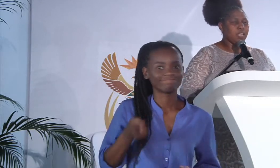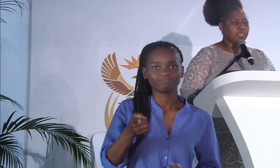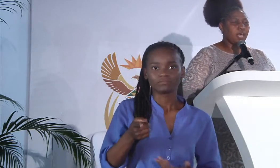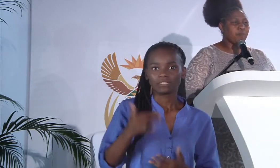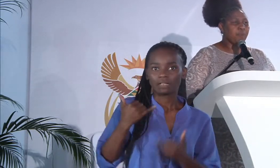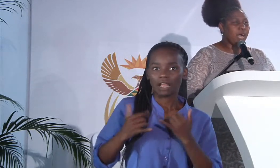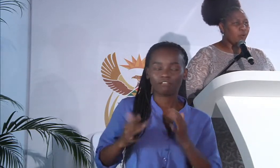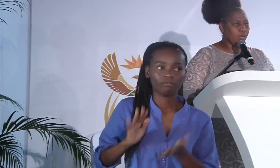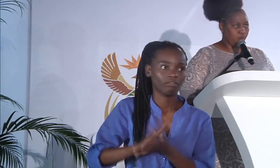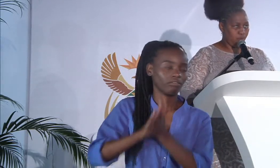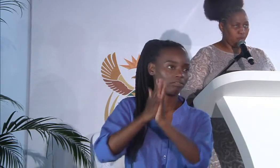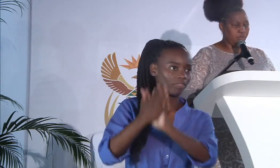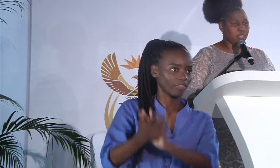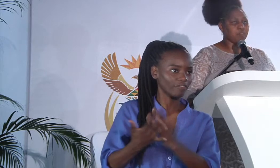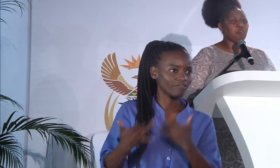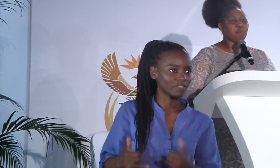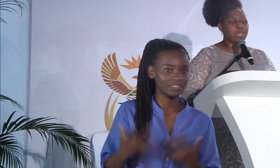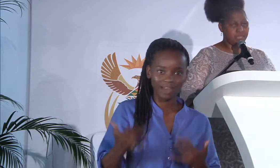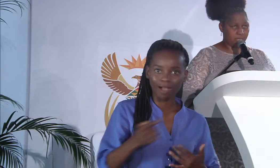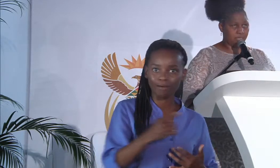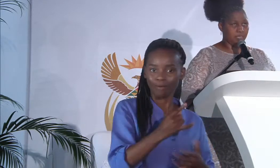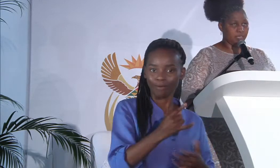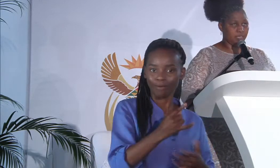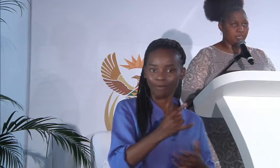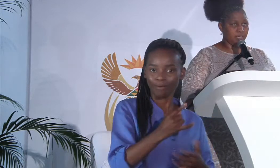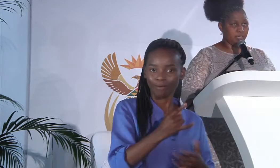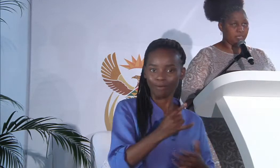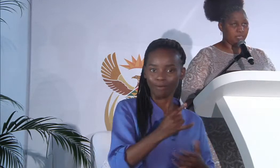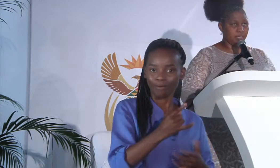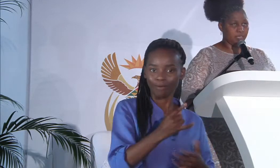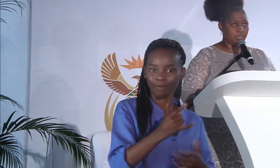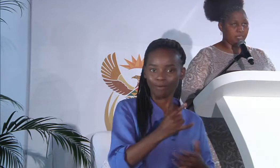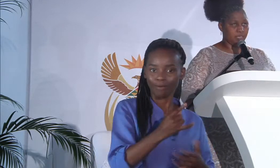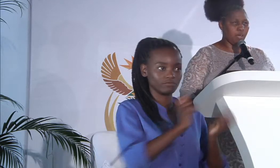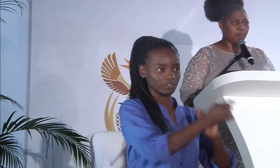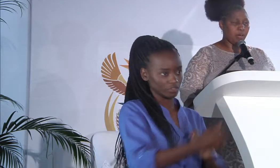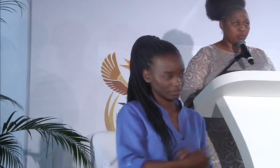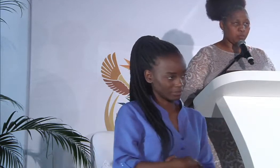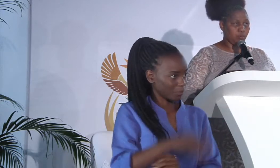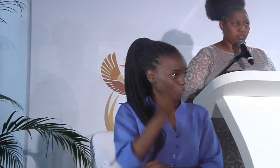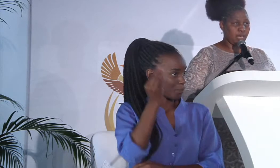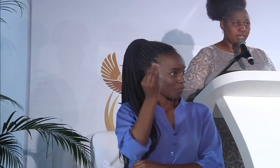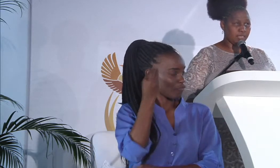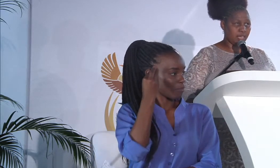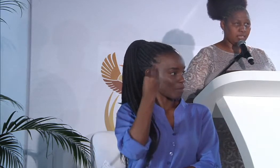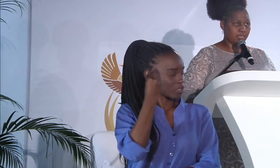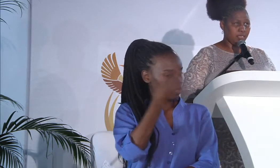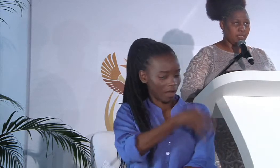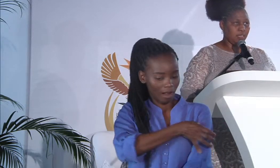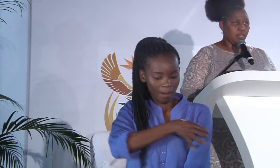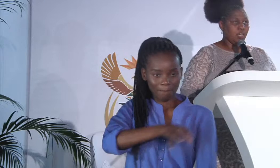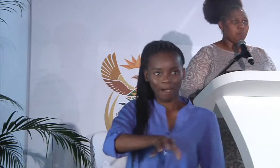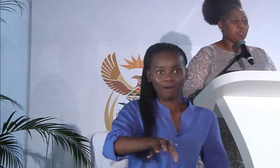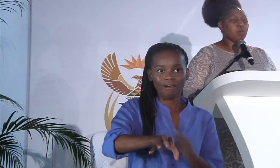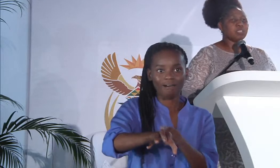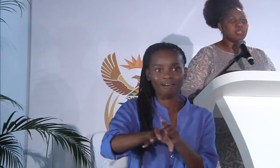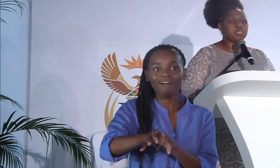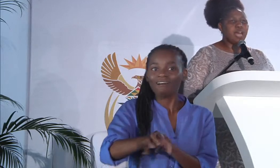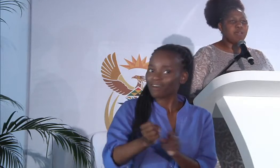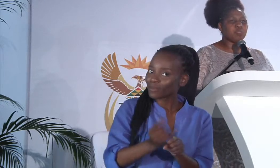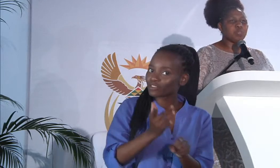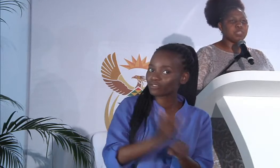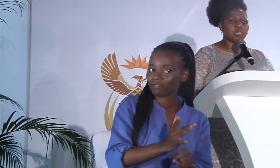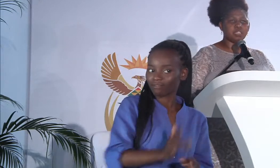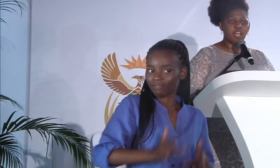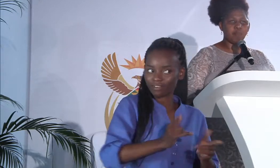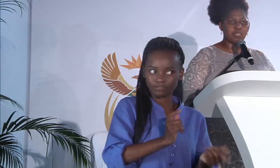Let's empower you with information that can assist you to come out on the other side. Because sometimes